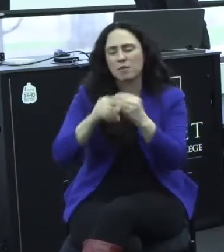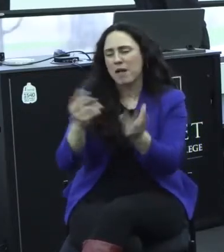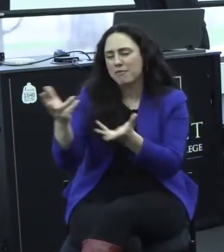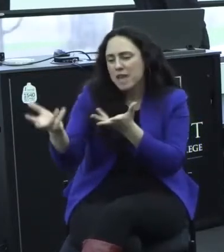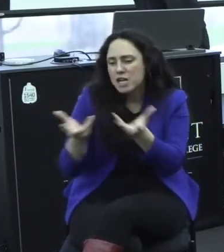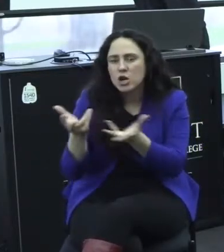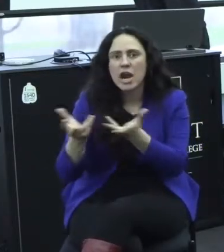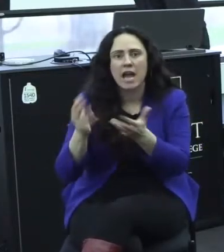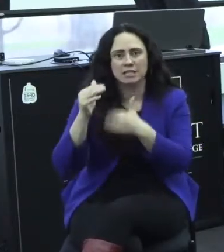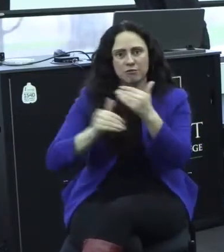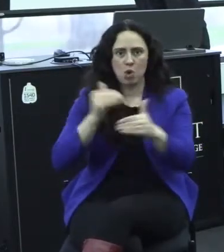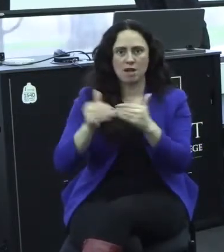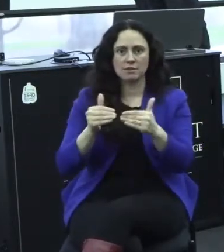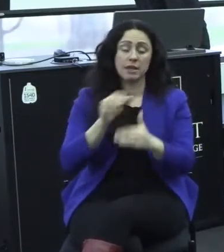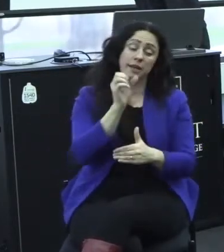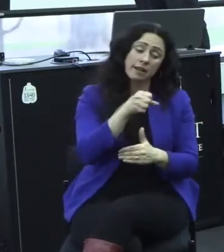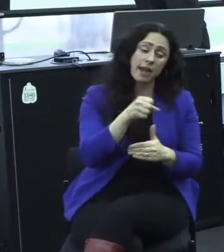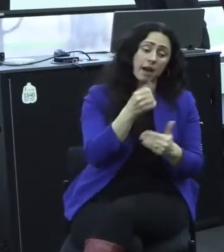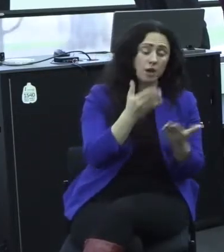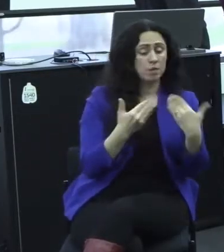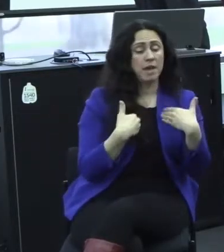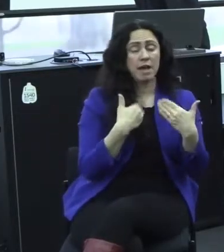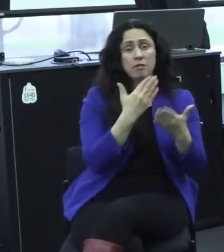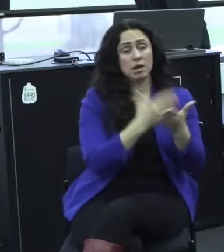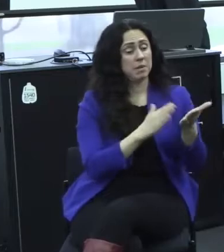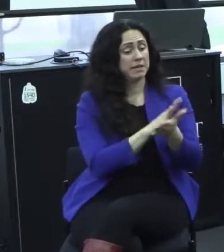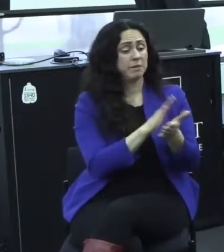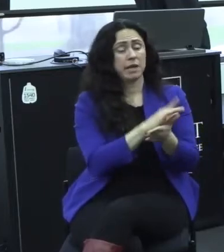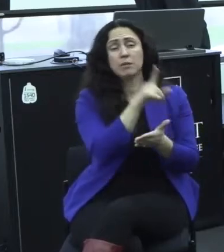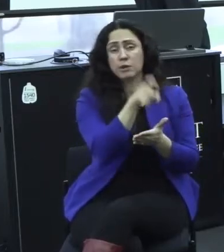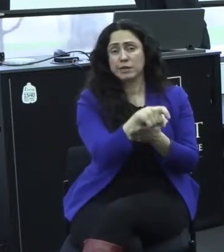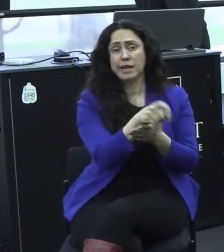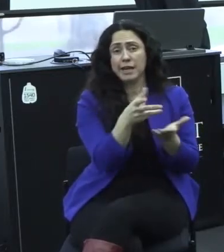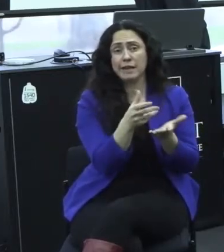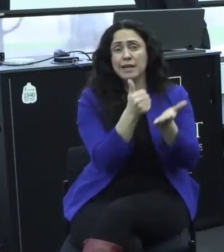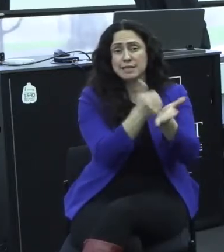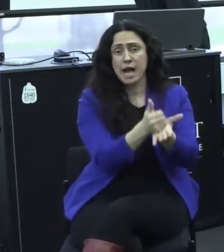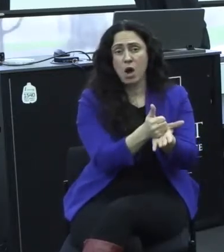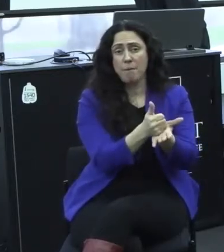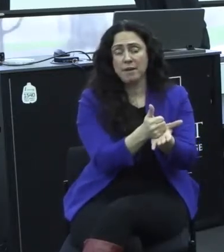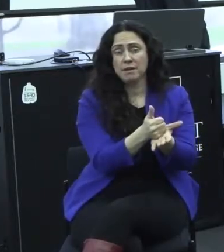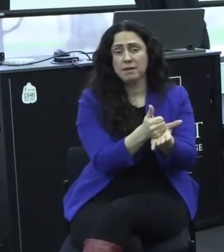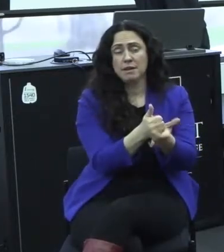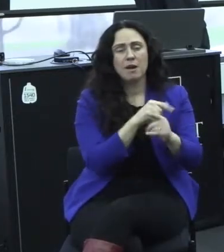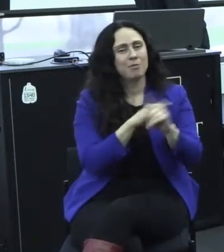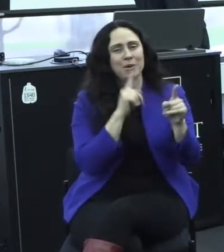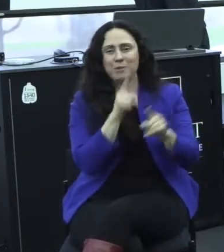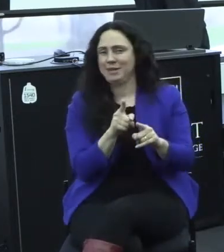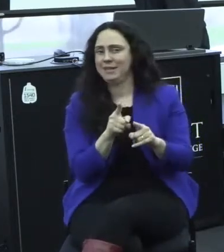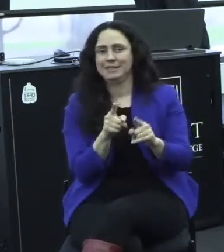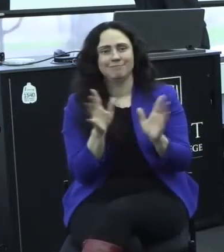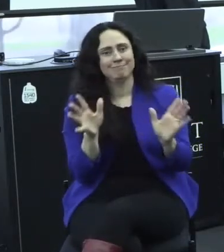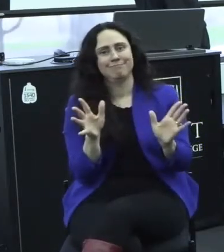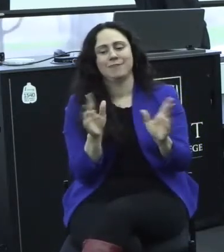process. So yes, you may have a piece of paper which we need to help and assist, but really the team does a great job